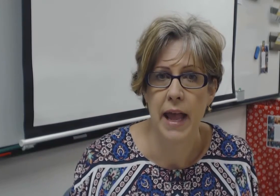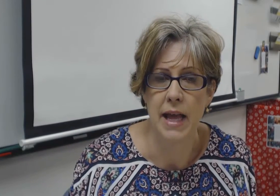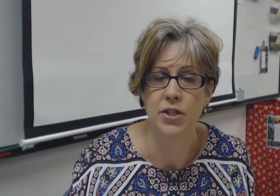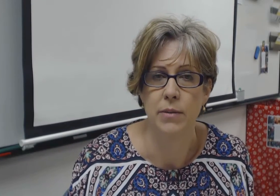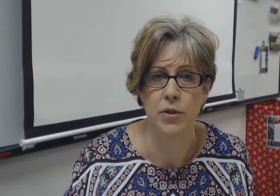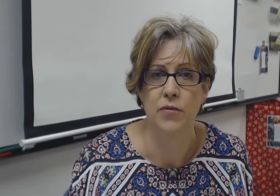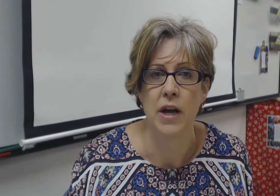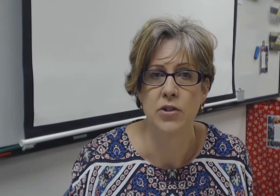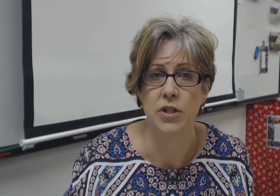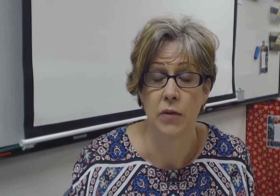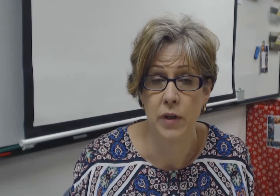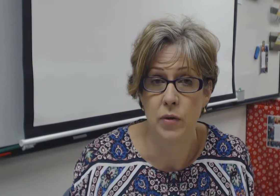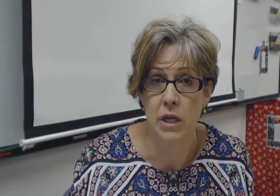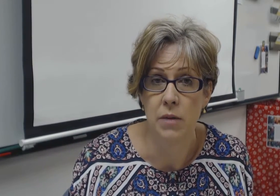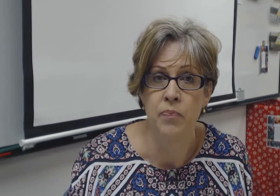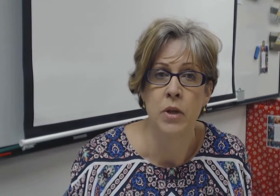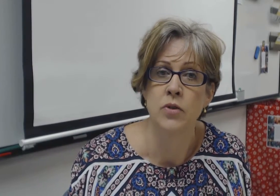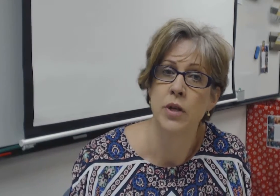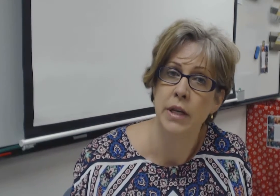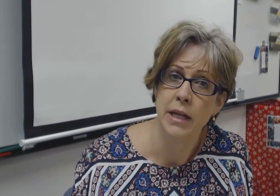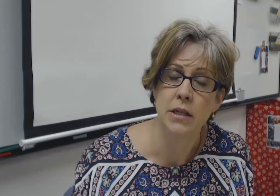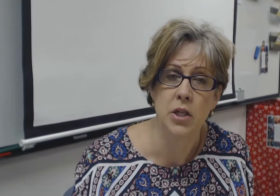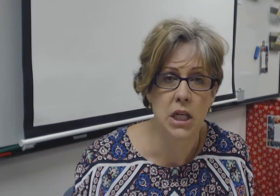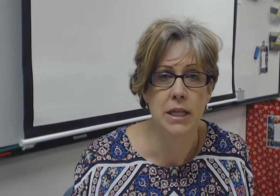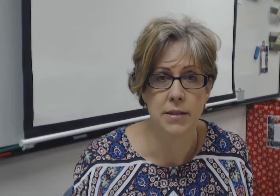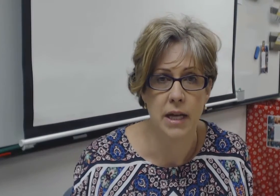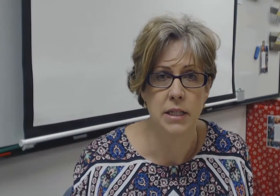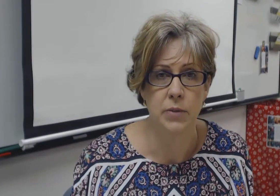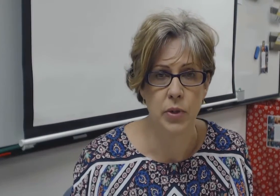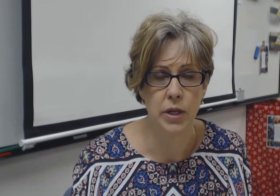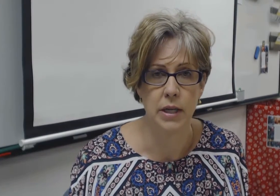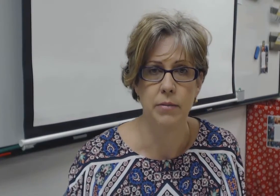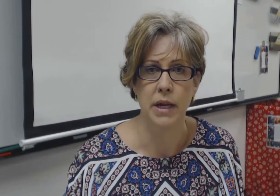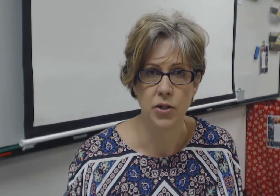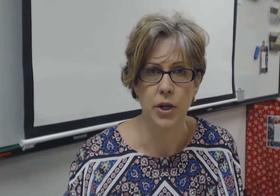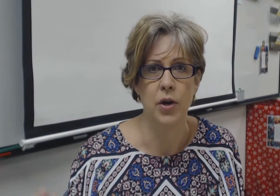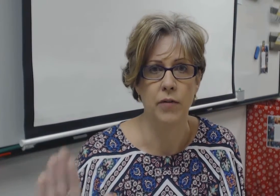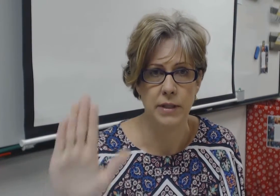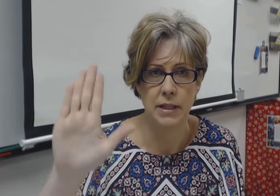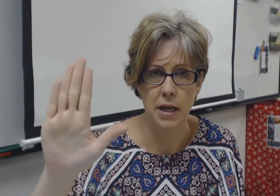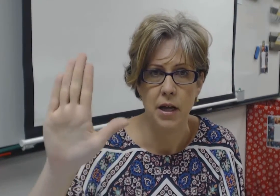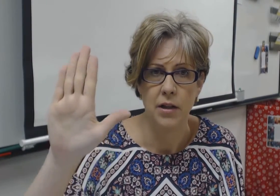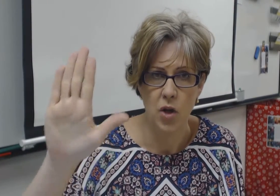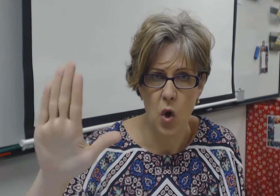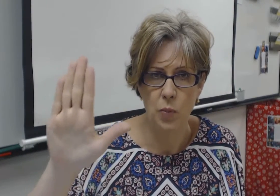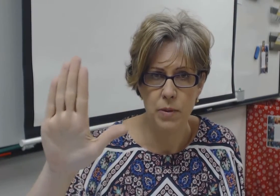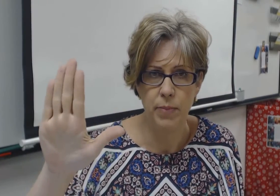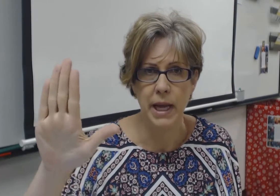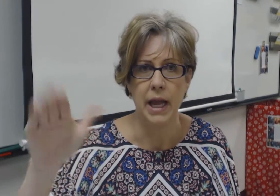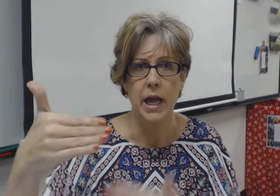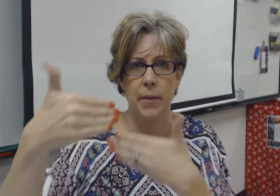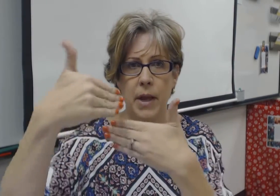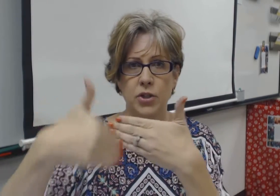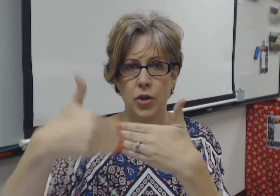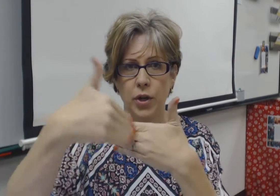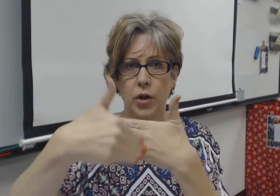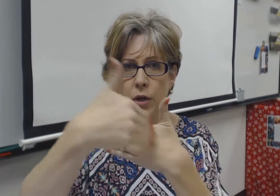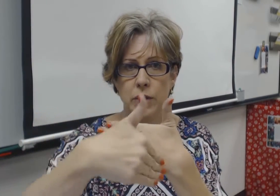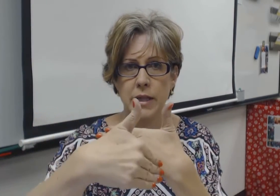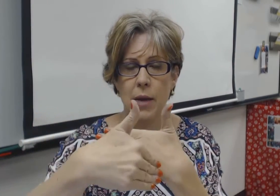hand shapes you'll find yourself using. So you need to look at the signs in the book and make sure, you know, if it's the open B, make sure you're using that